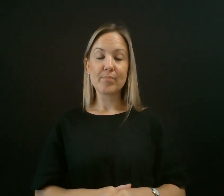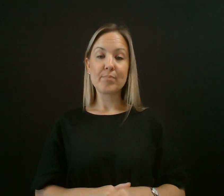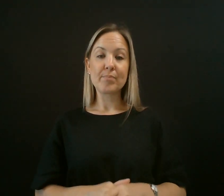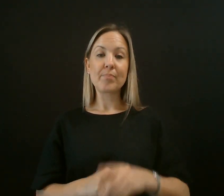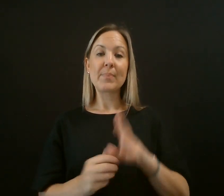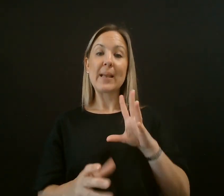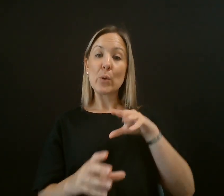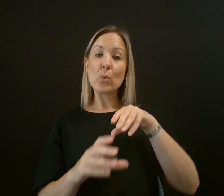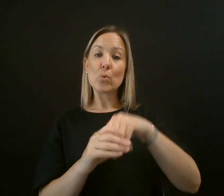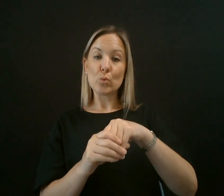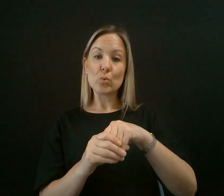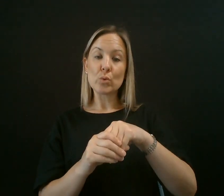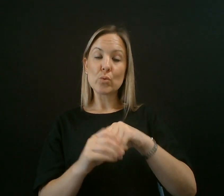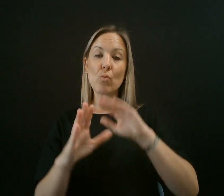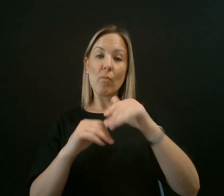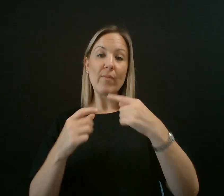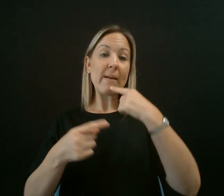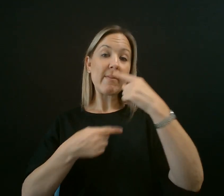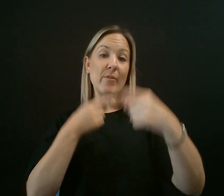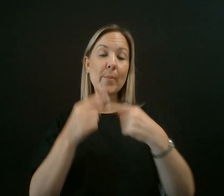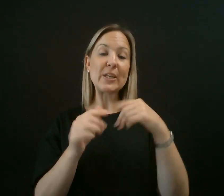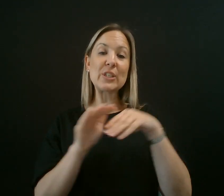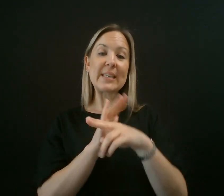inclusion of information in the tenant handbook,